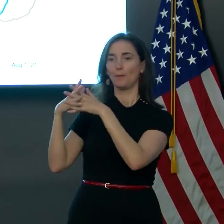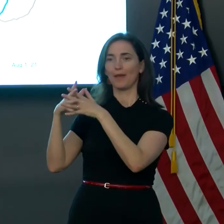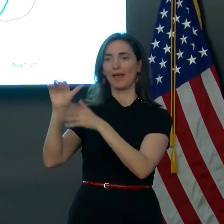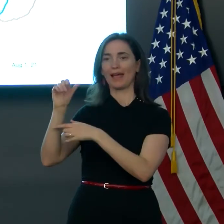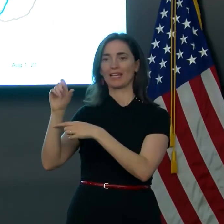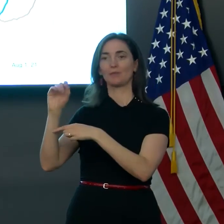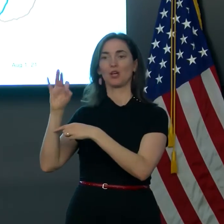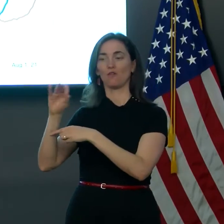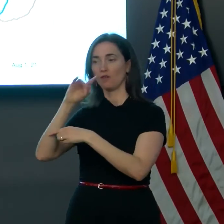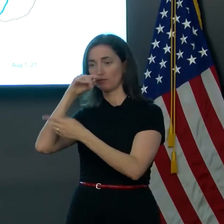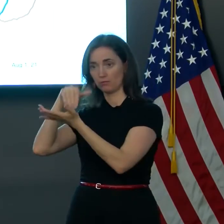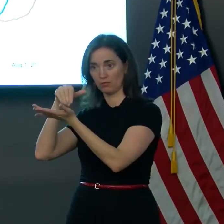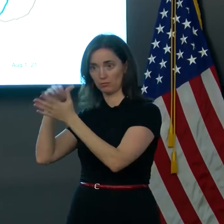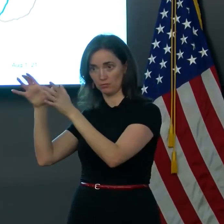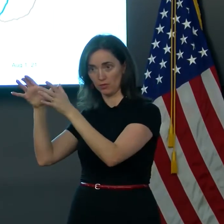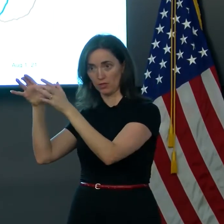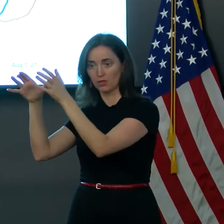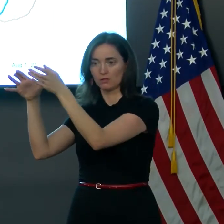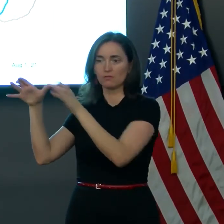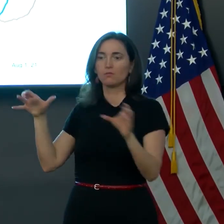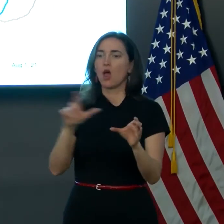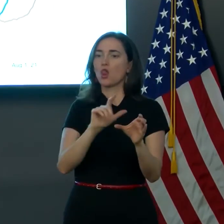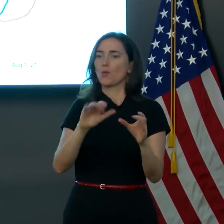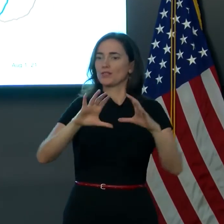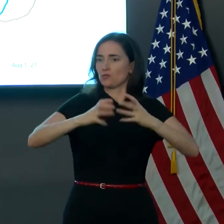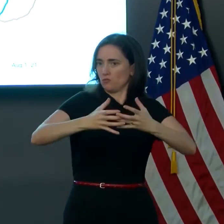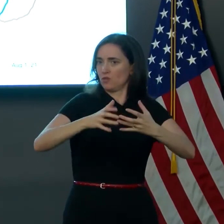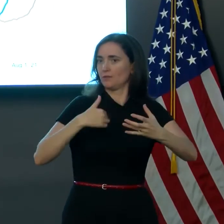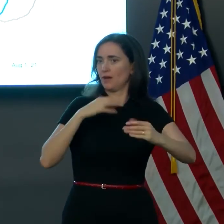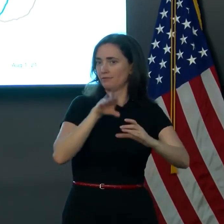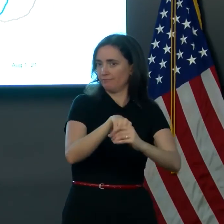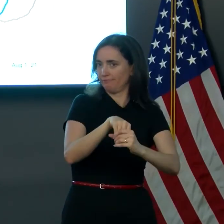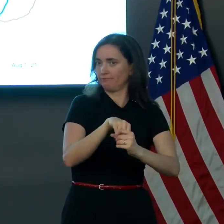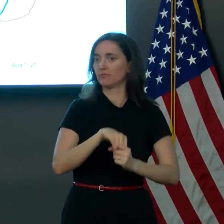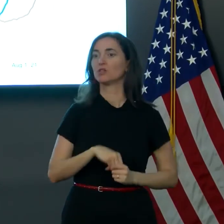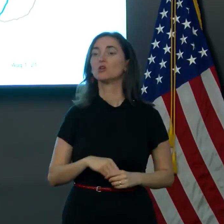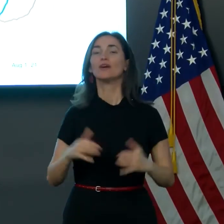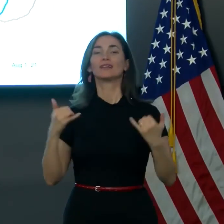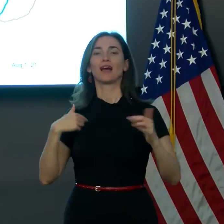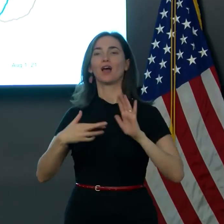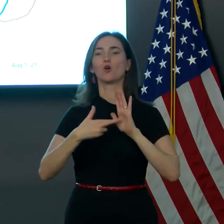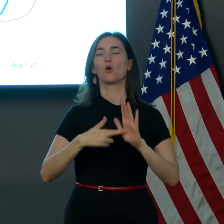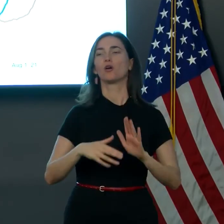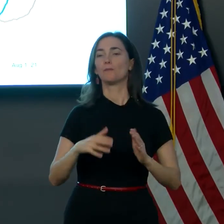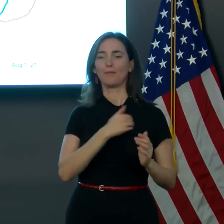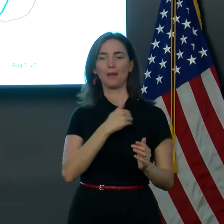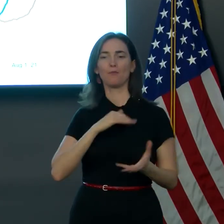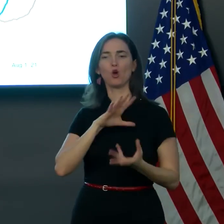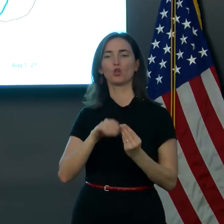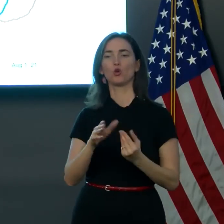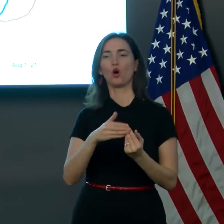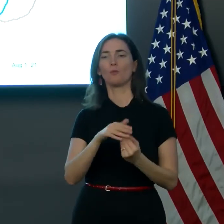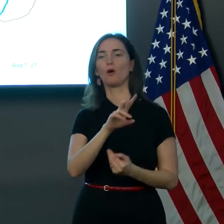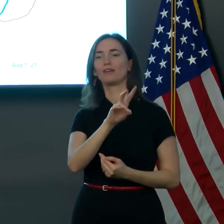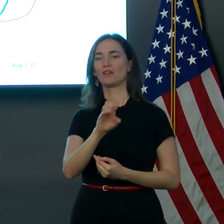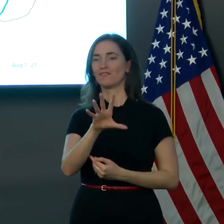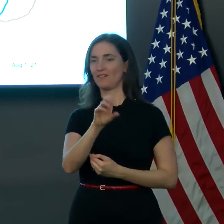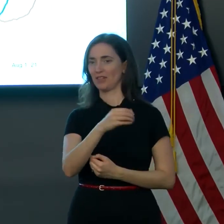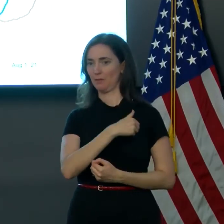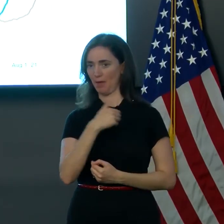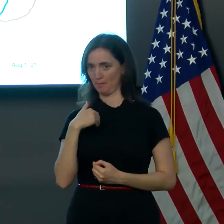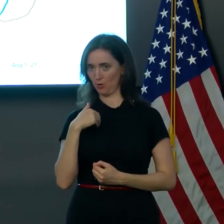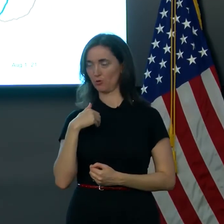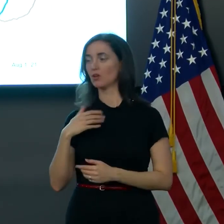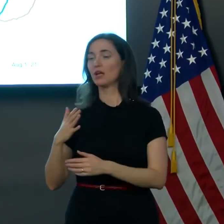of Pediatrics. And so today I come here to speak on behalf of our nearly 750 members, on behalf of my